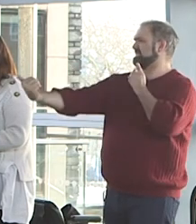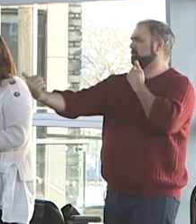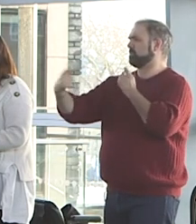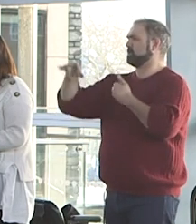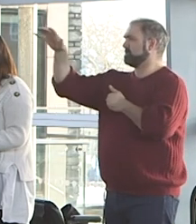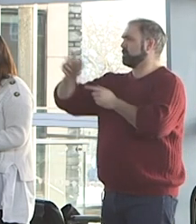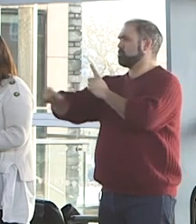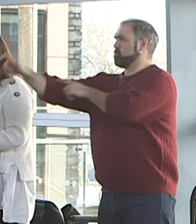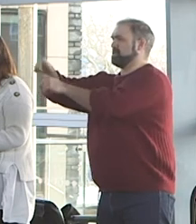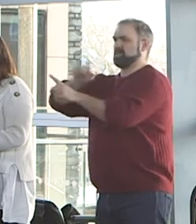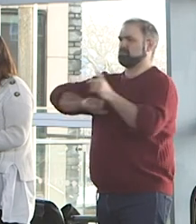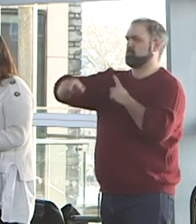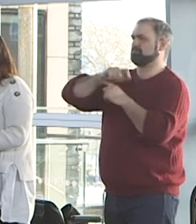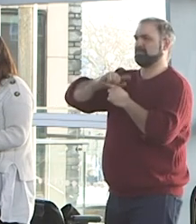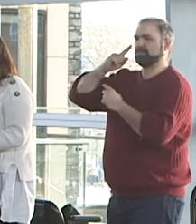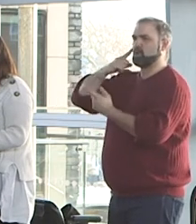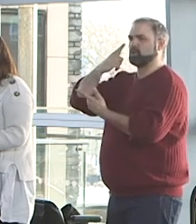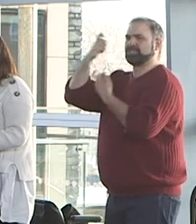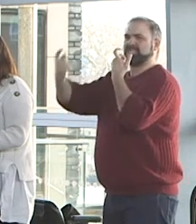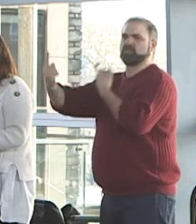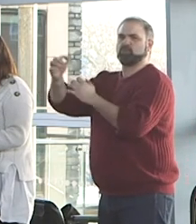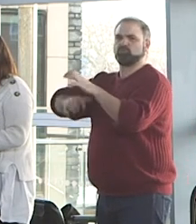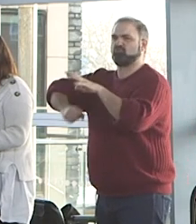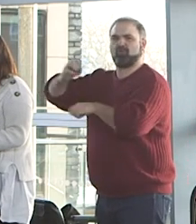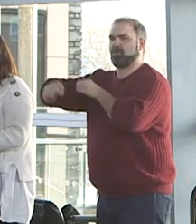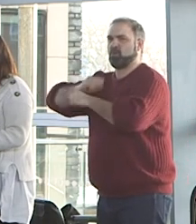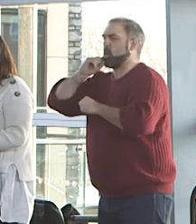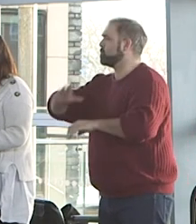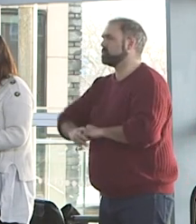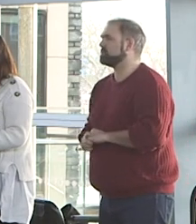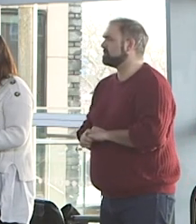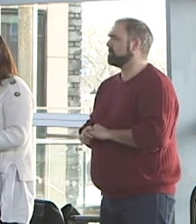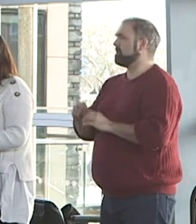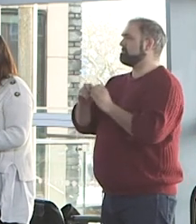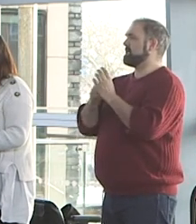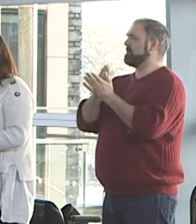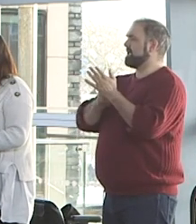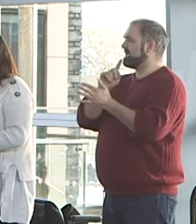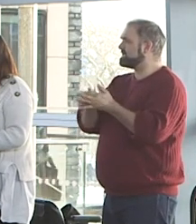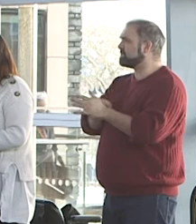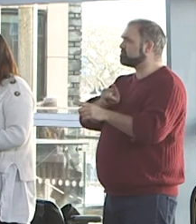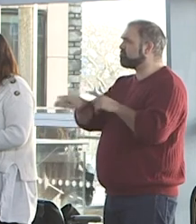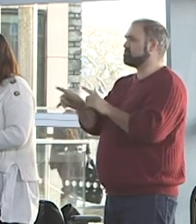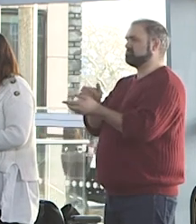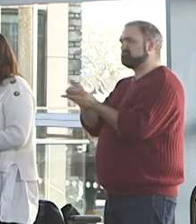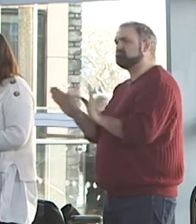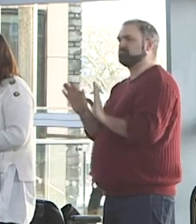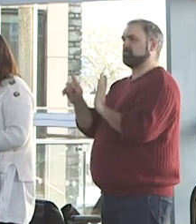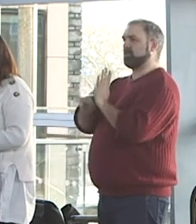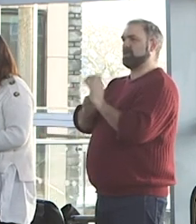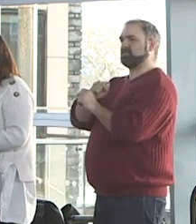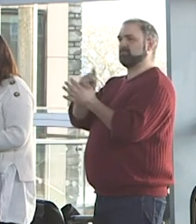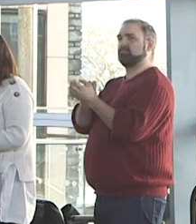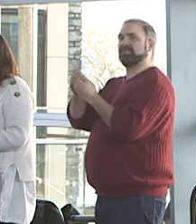understand their struggle and embrace them. BAME LGBTQ refugees are treated at best with ambiguity in white LGBTQ